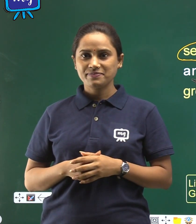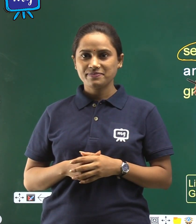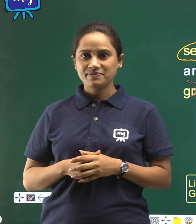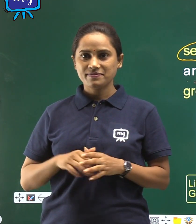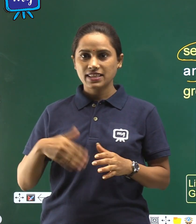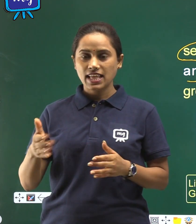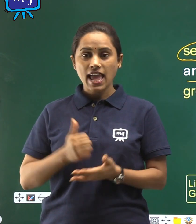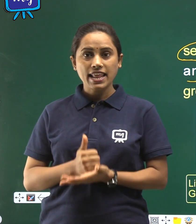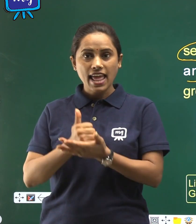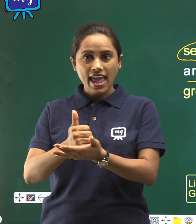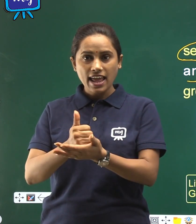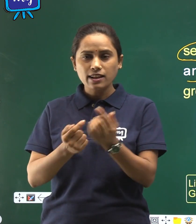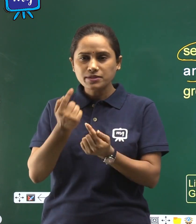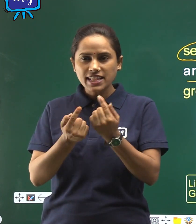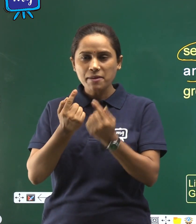and helps them